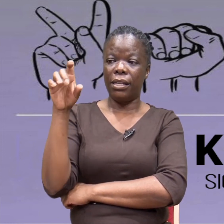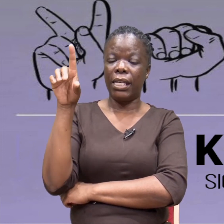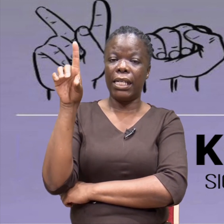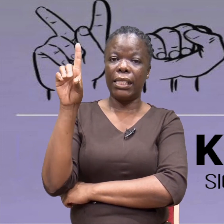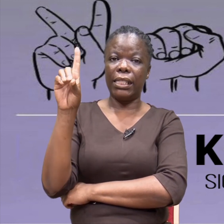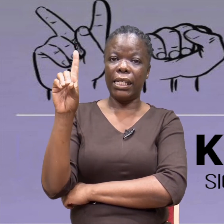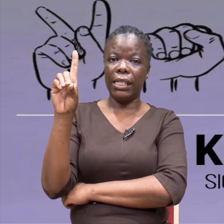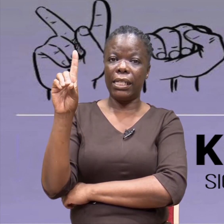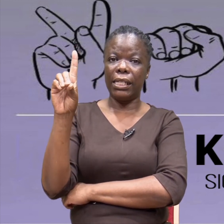D.